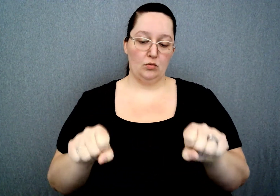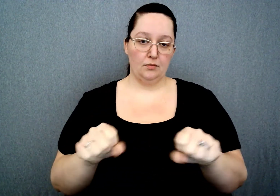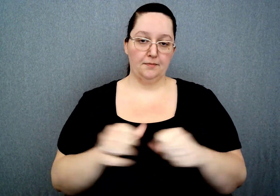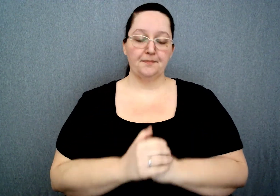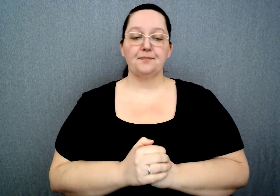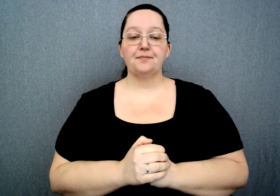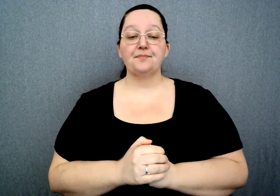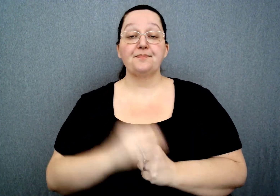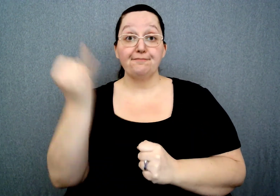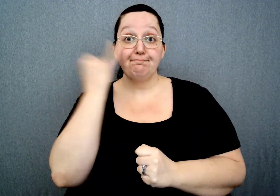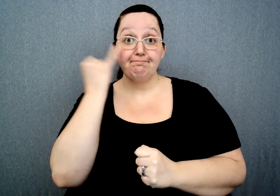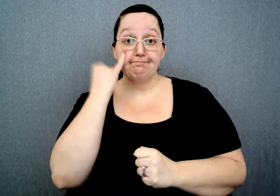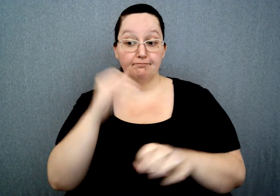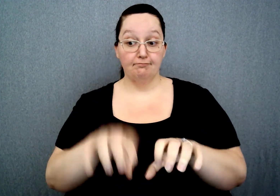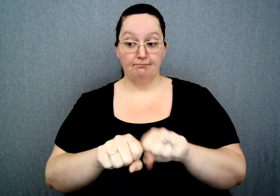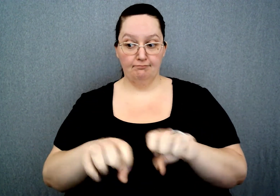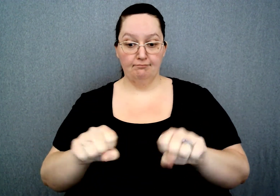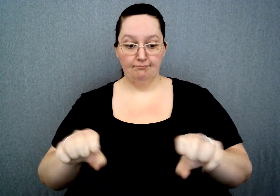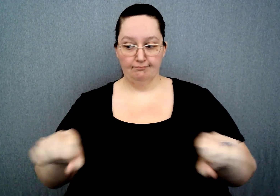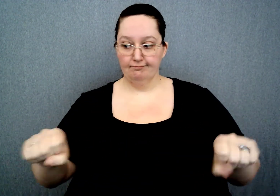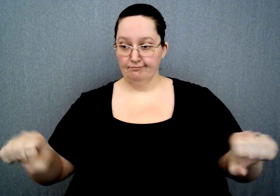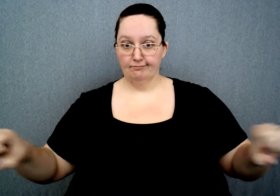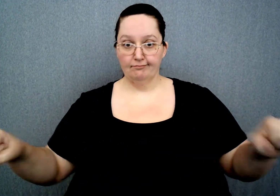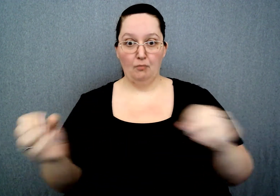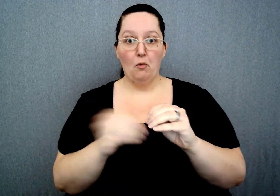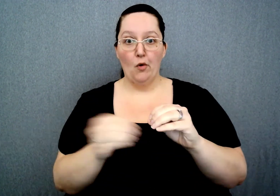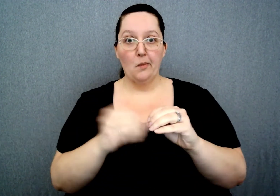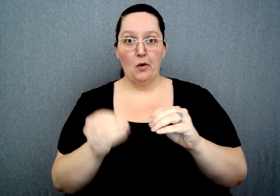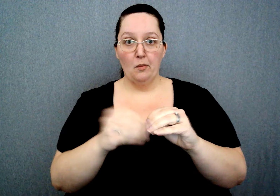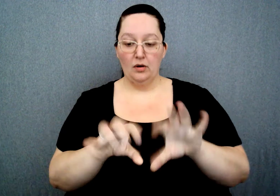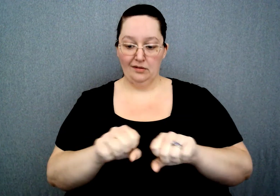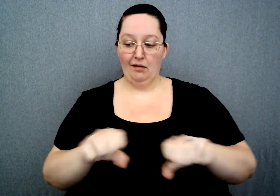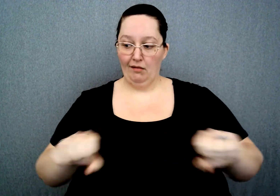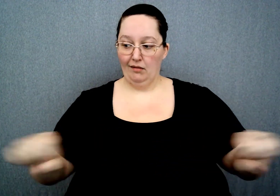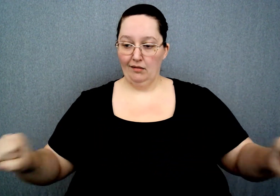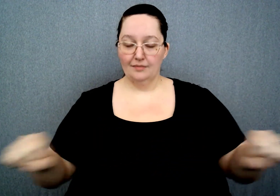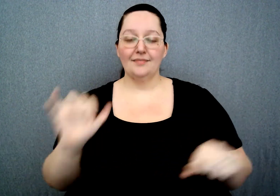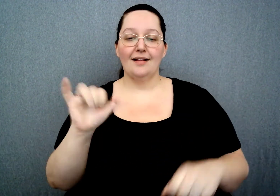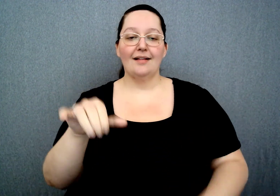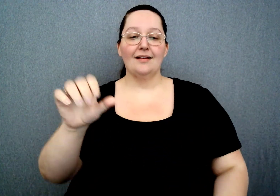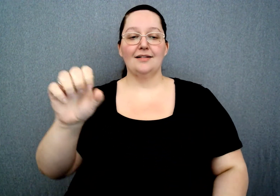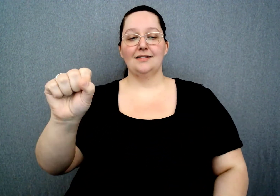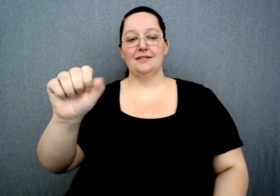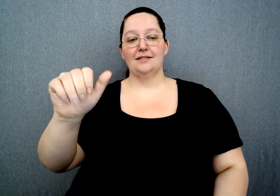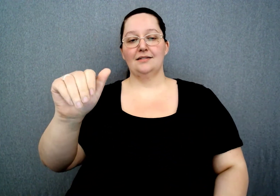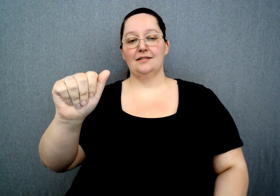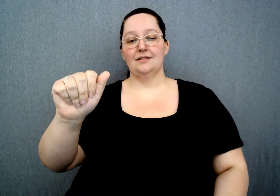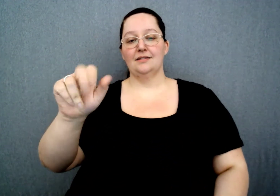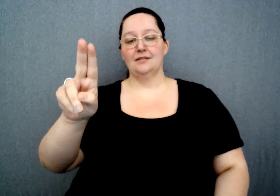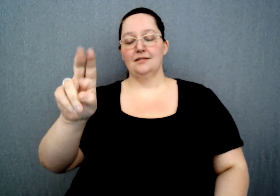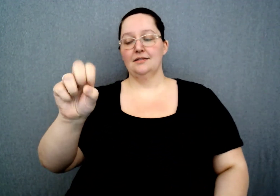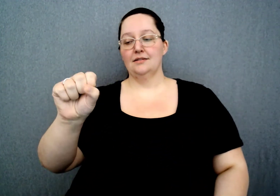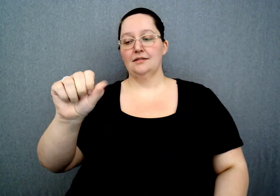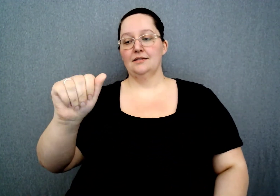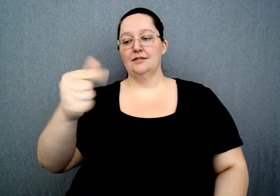I sign hot dog with the 2 S's. Now, if you keep doing that and more squeezing, if you keep squeezing, that's the sign for